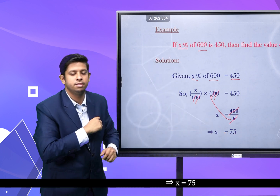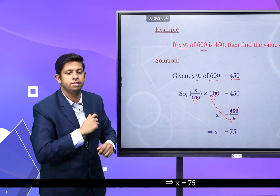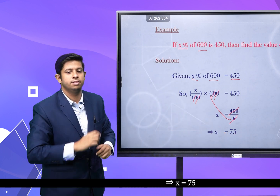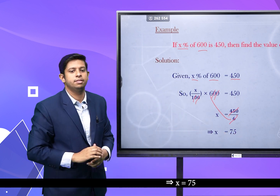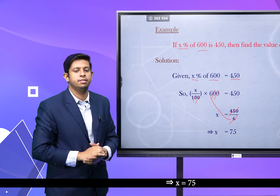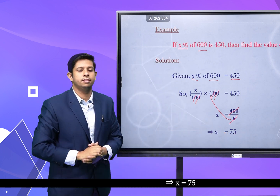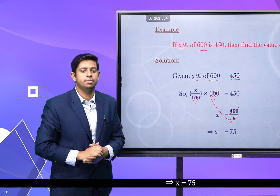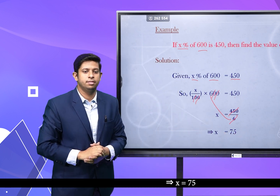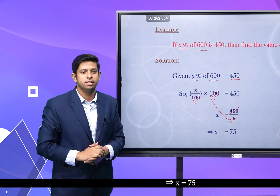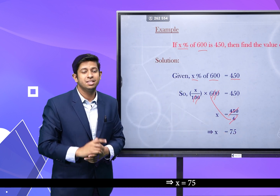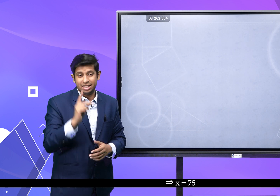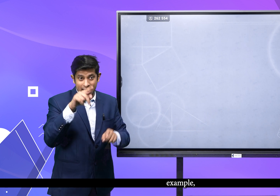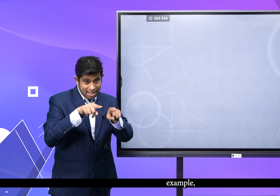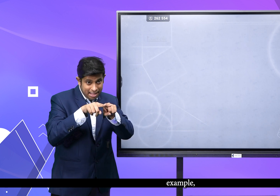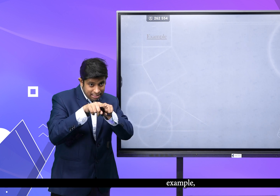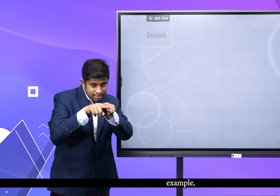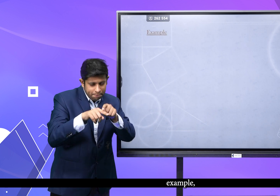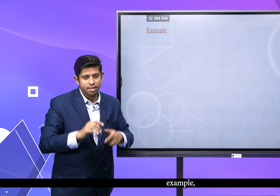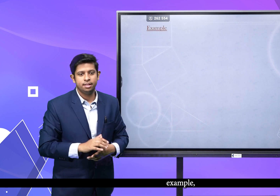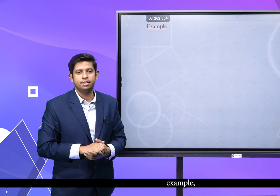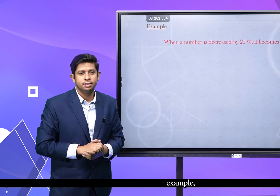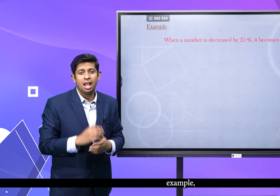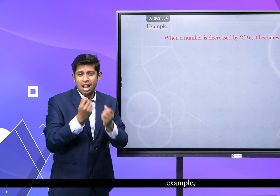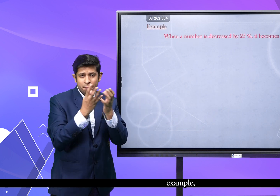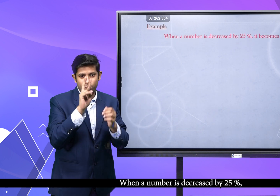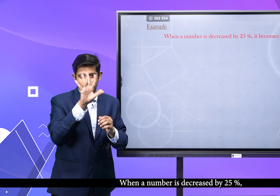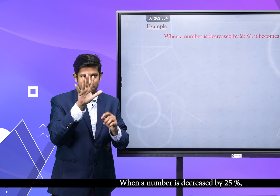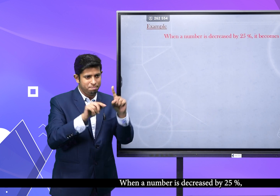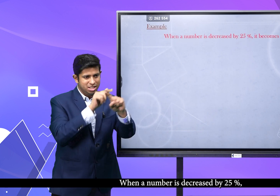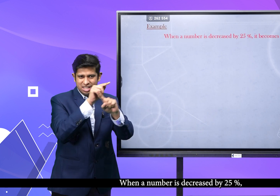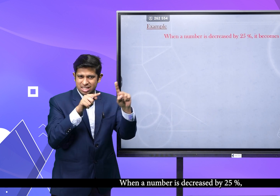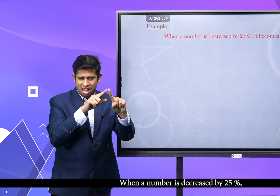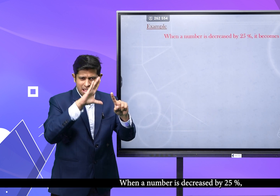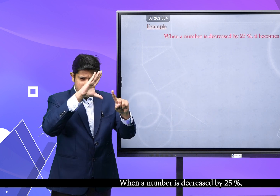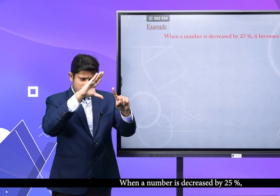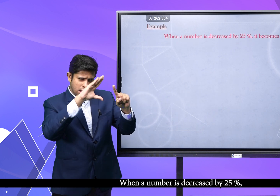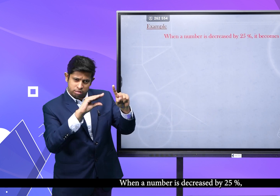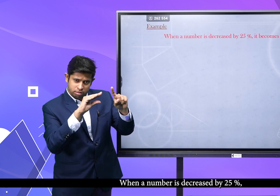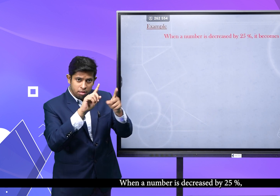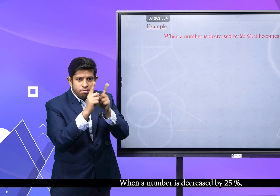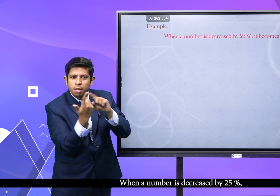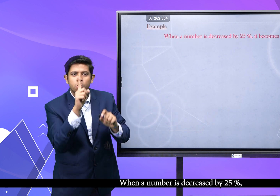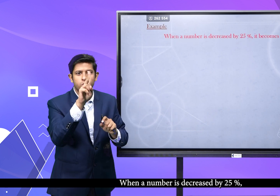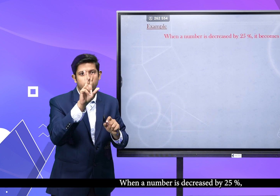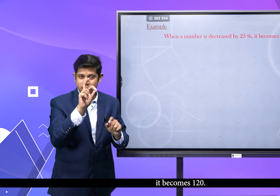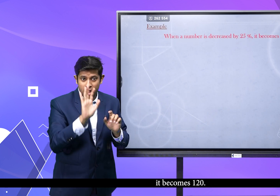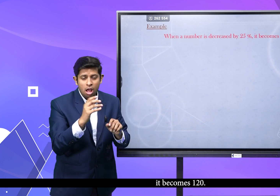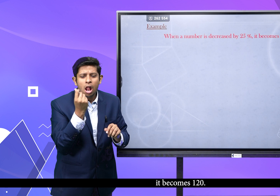x equals to 75. Example: when a number is decreased by 25%, it becomes